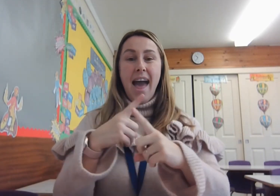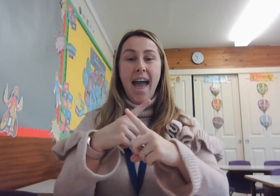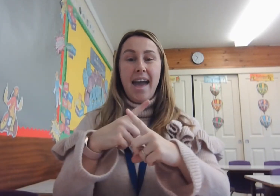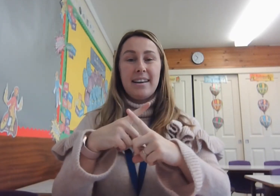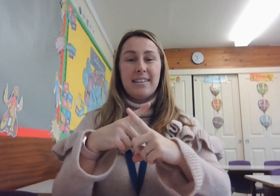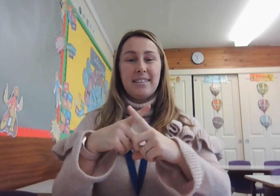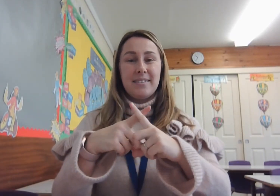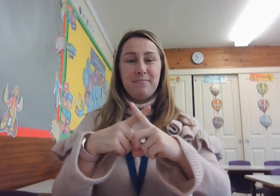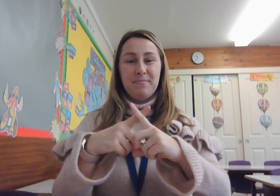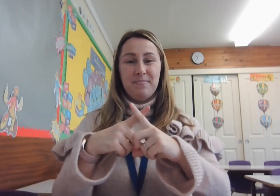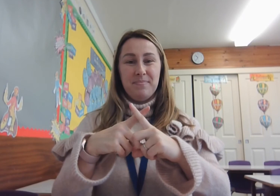X,